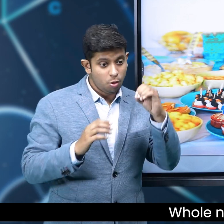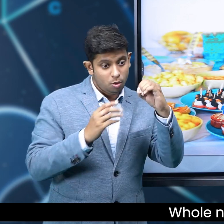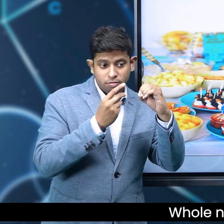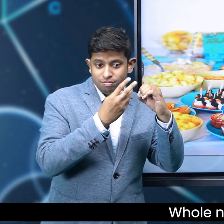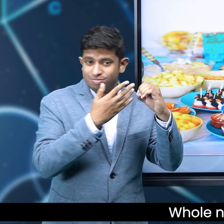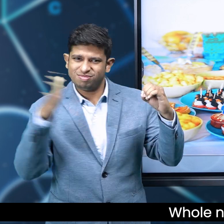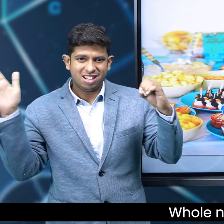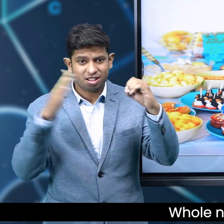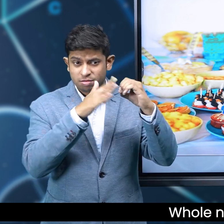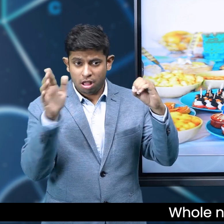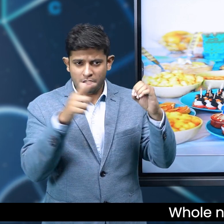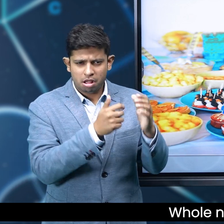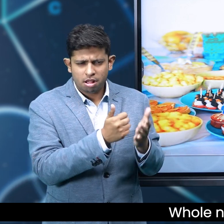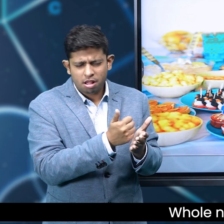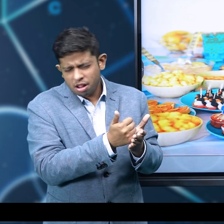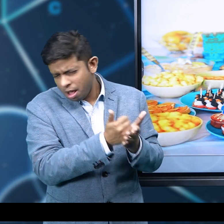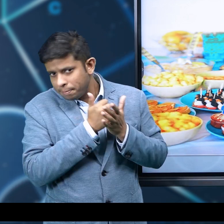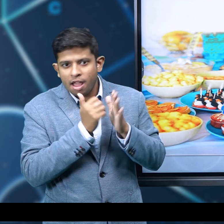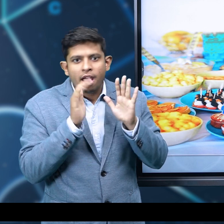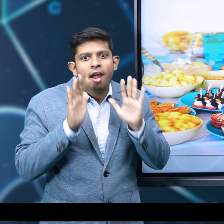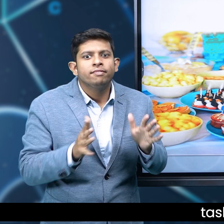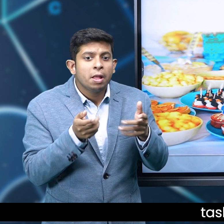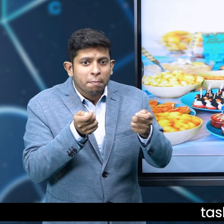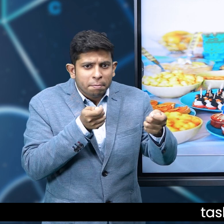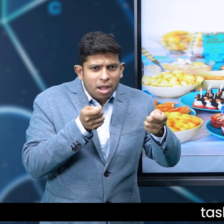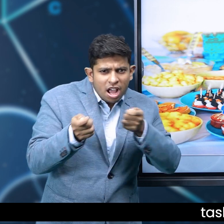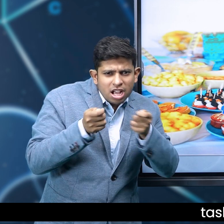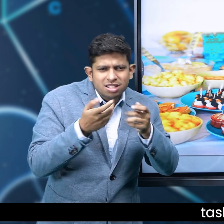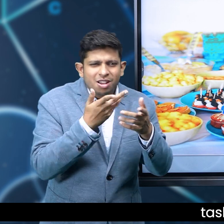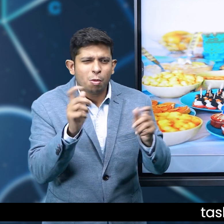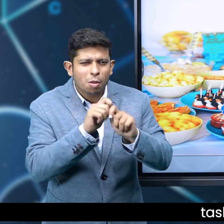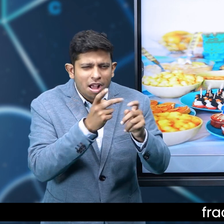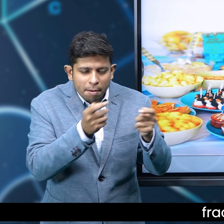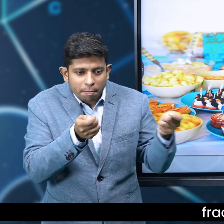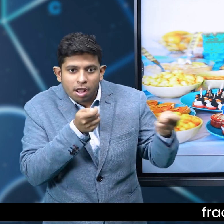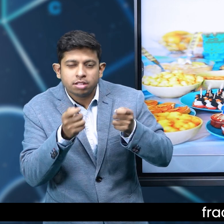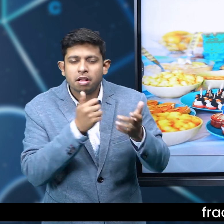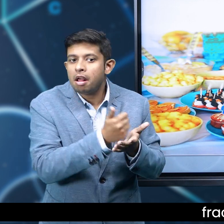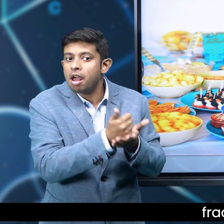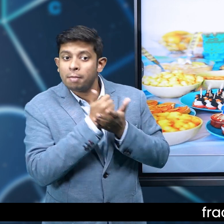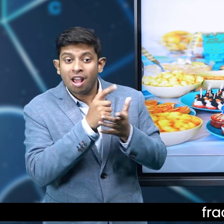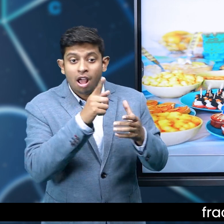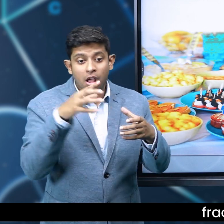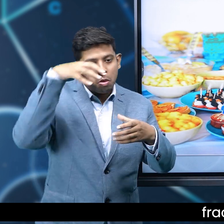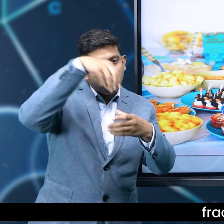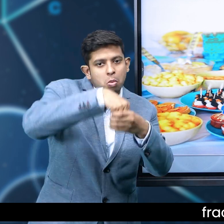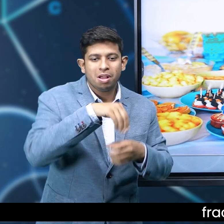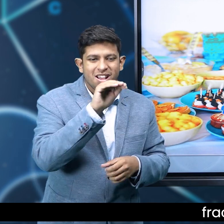Whole numbers help you easily manage these tasks without needing fractions or decimals.